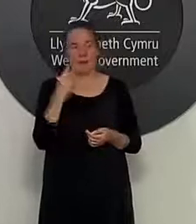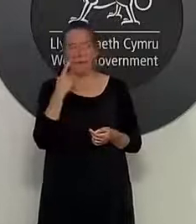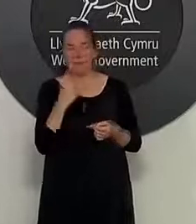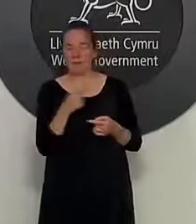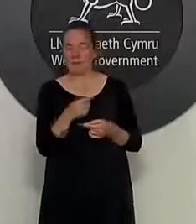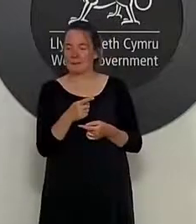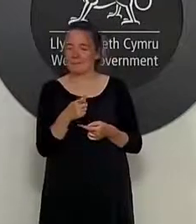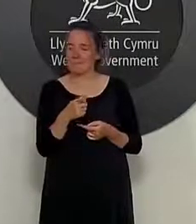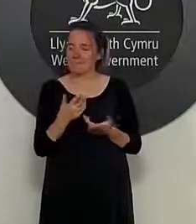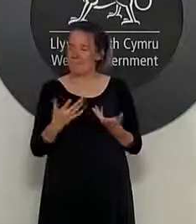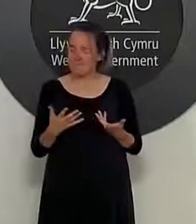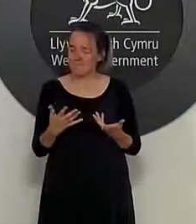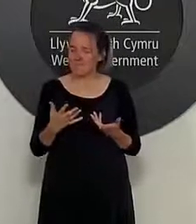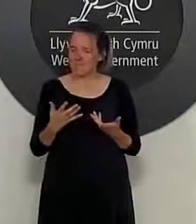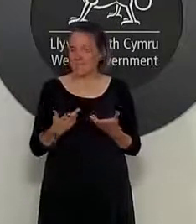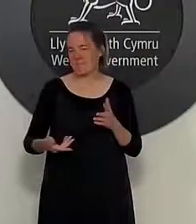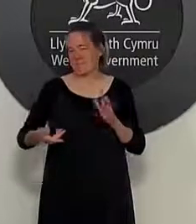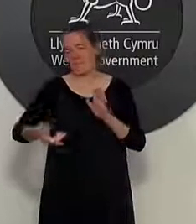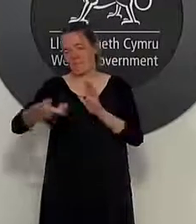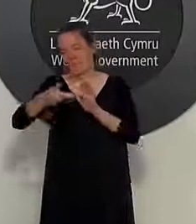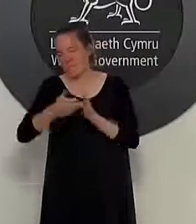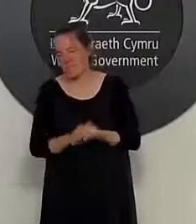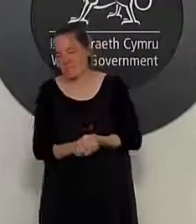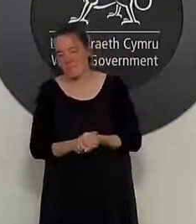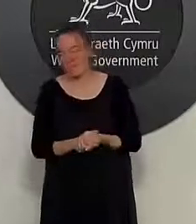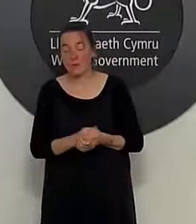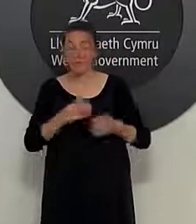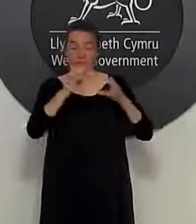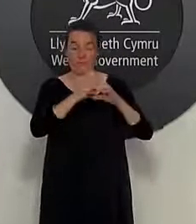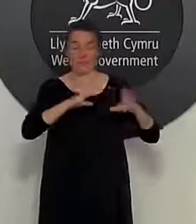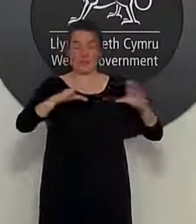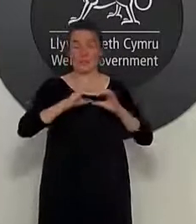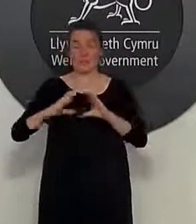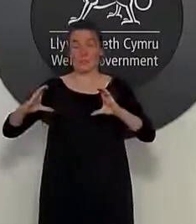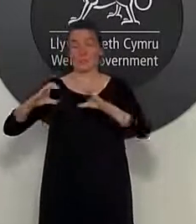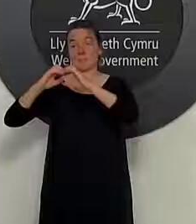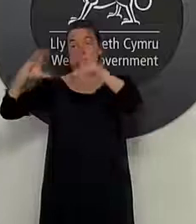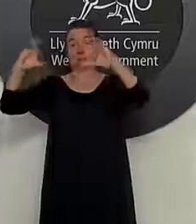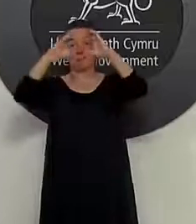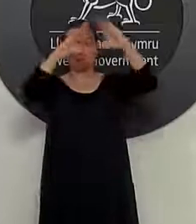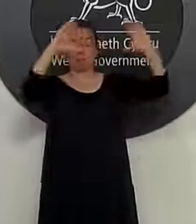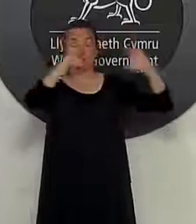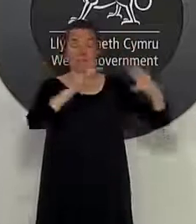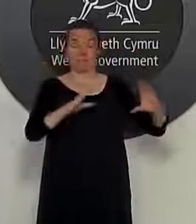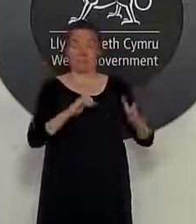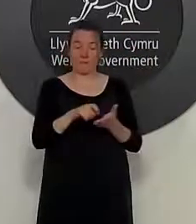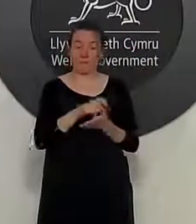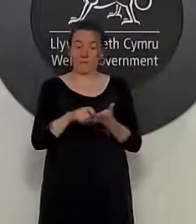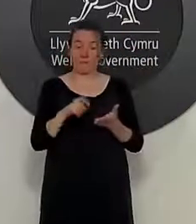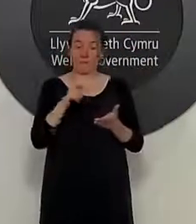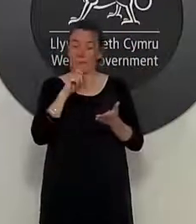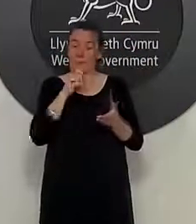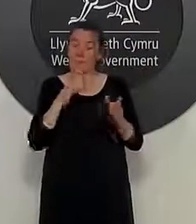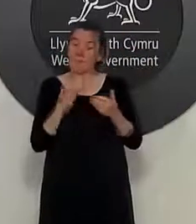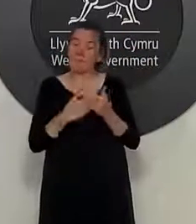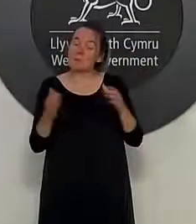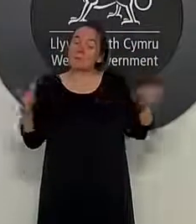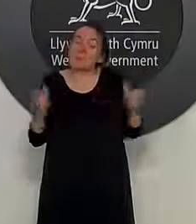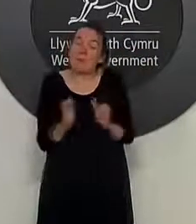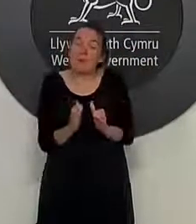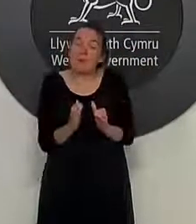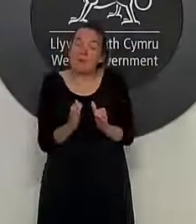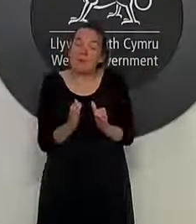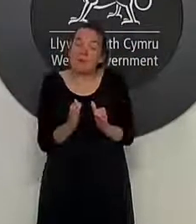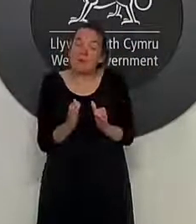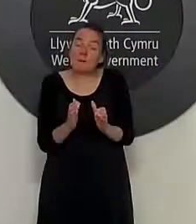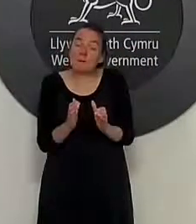overstated. In fact, the regions that people vote on now will be smaller in the new system than